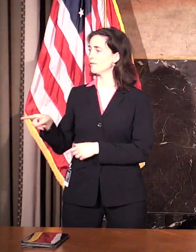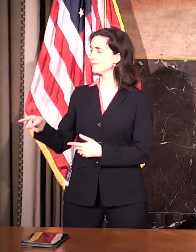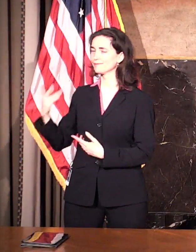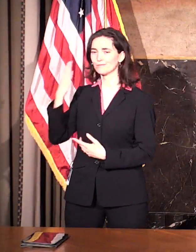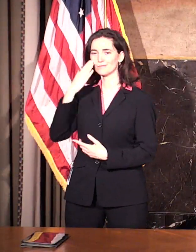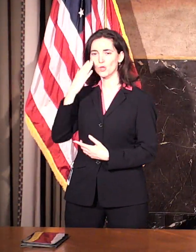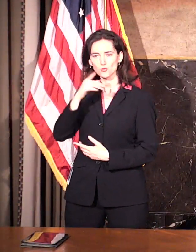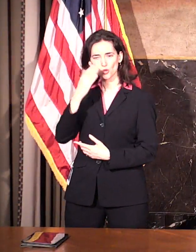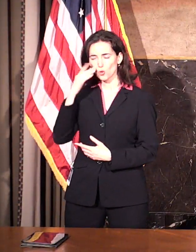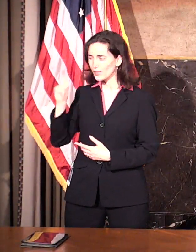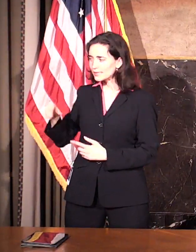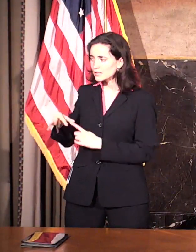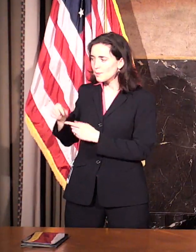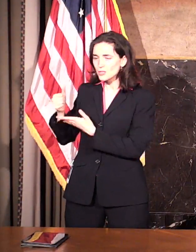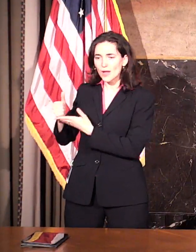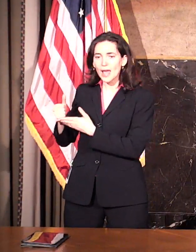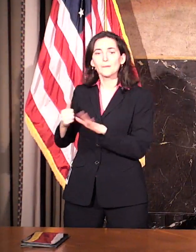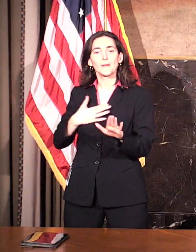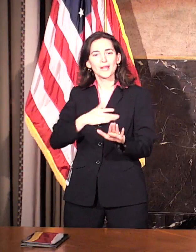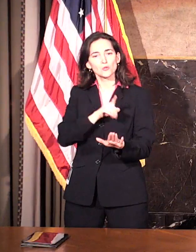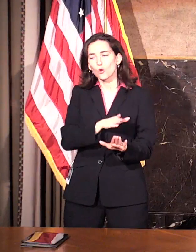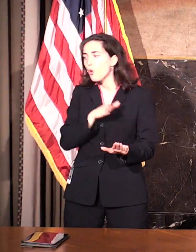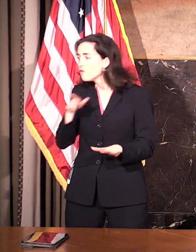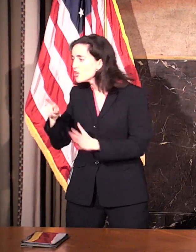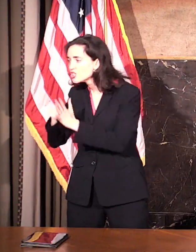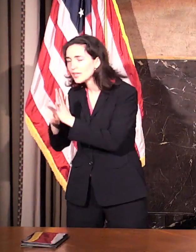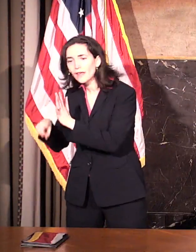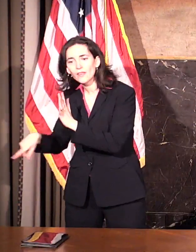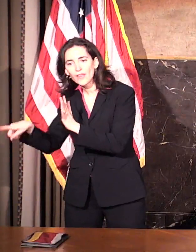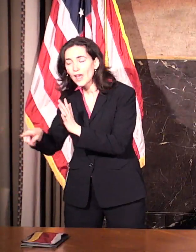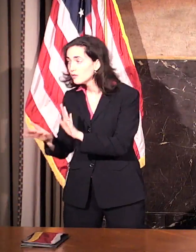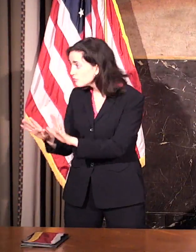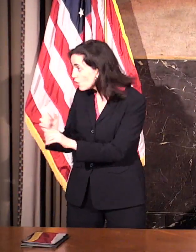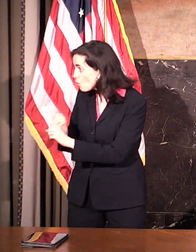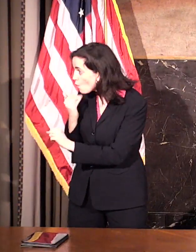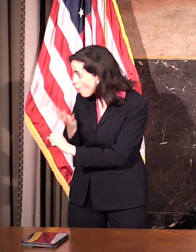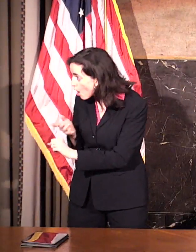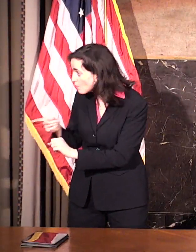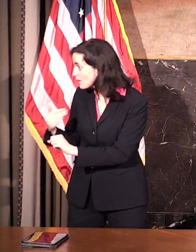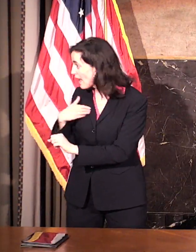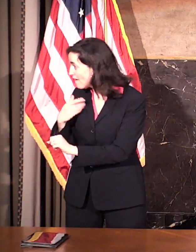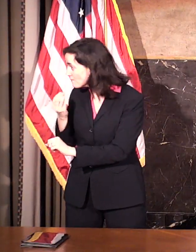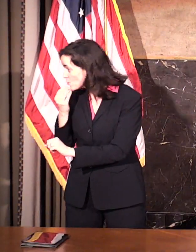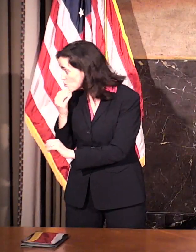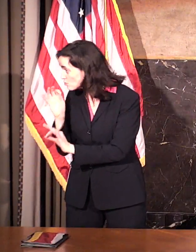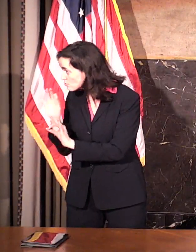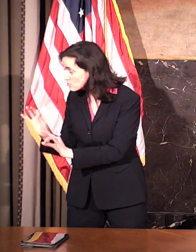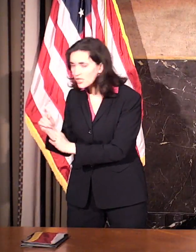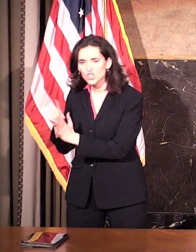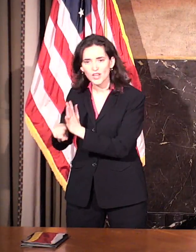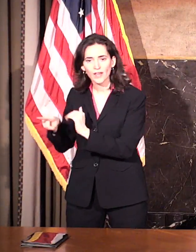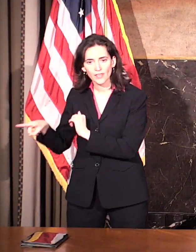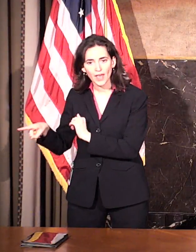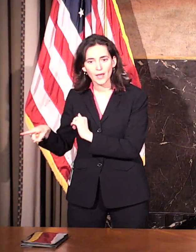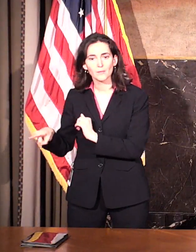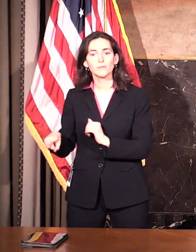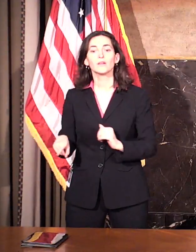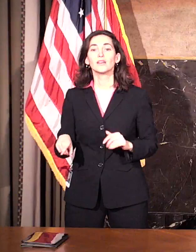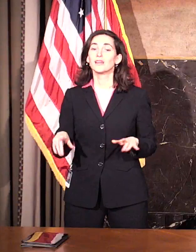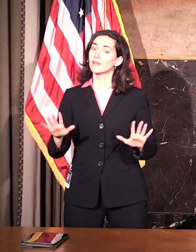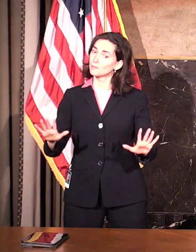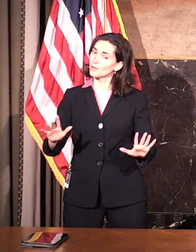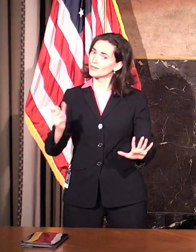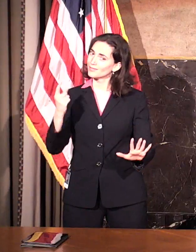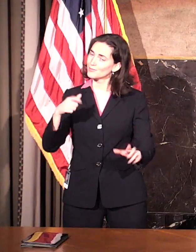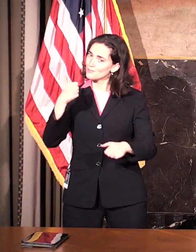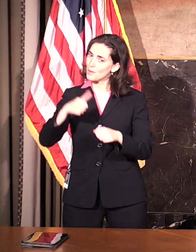needs special assistance, please check on them and make sure that they're warm enough, make sure that they have something to eat. And please do it while wearing a mask